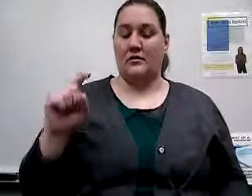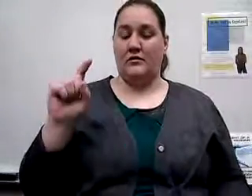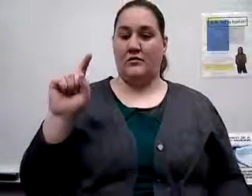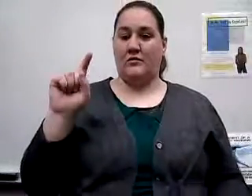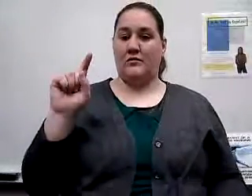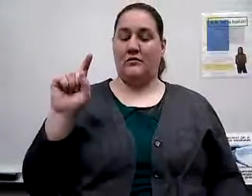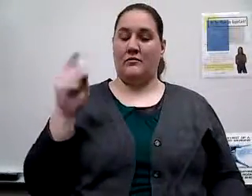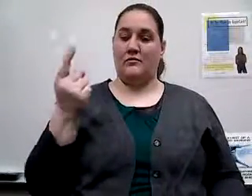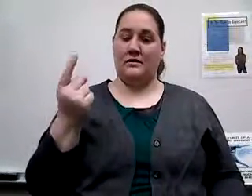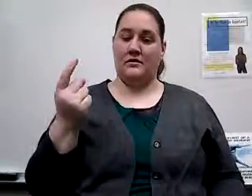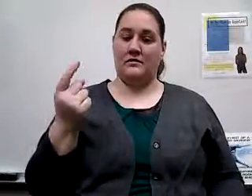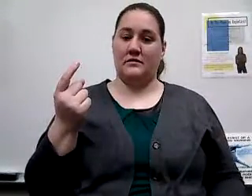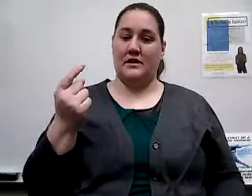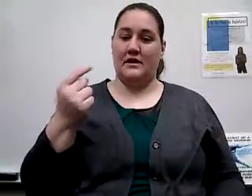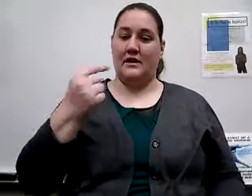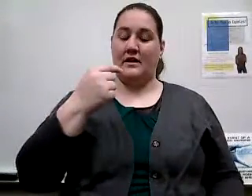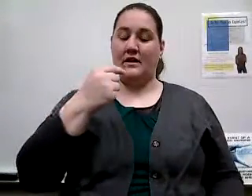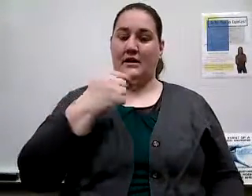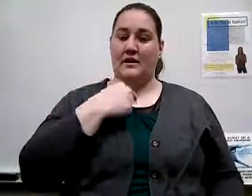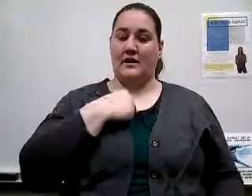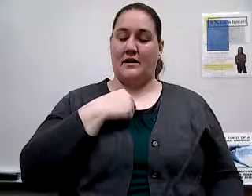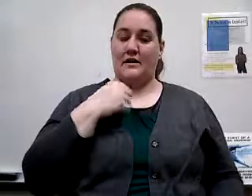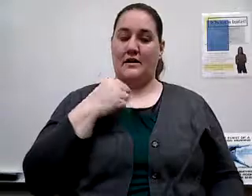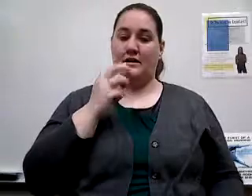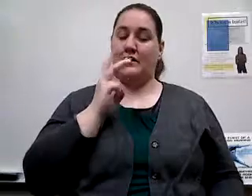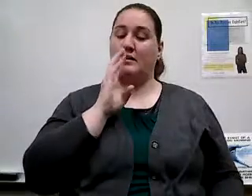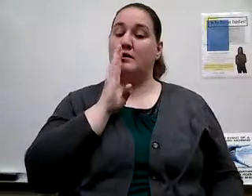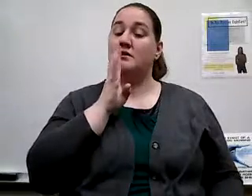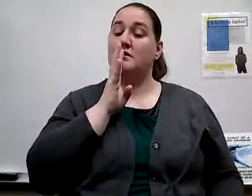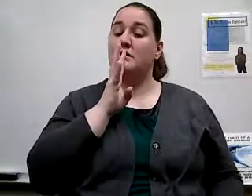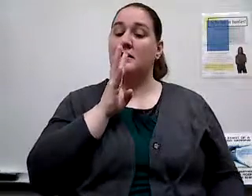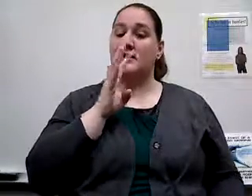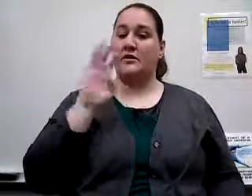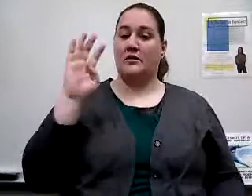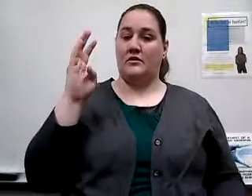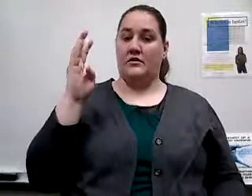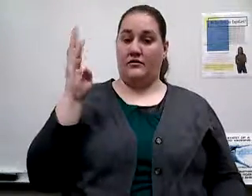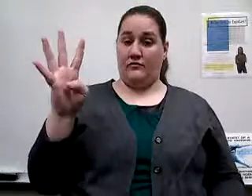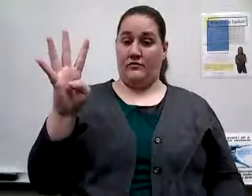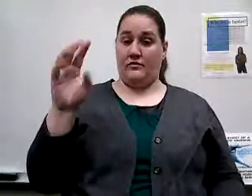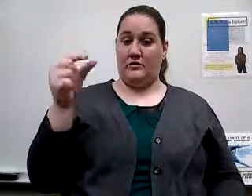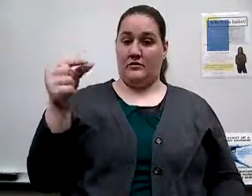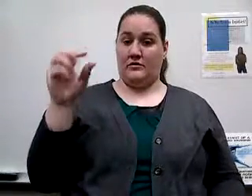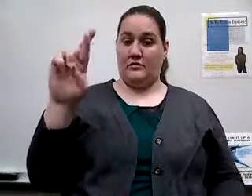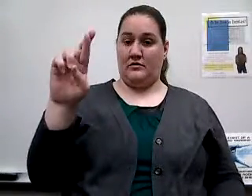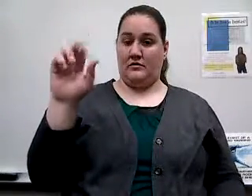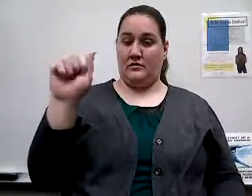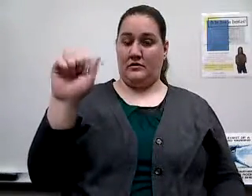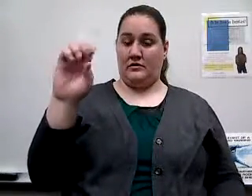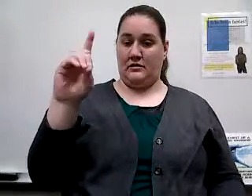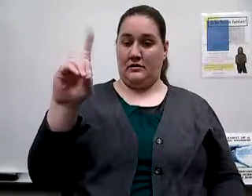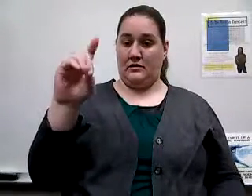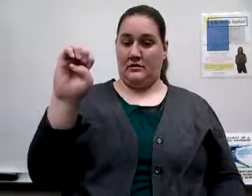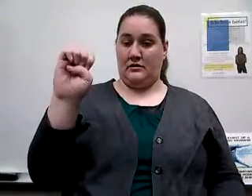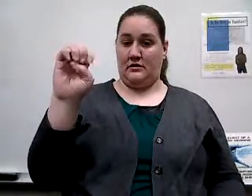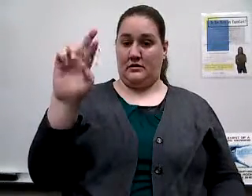them, here's a glass, it's got water on the outside. I want you to tell me how this got here. We need to come up with how it is. And I said, you can only tell me, or you can only ask me